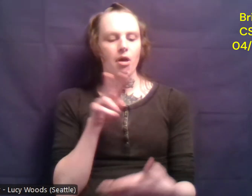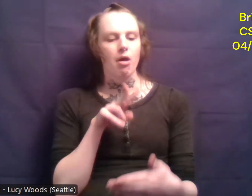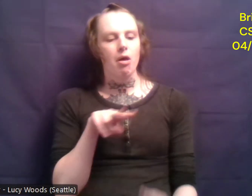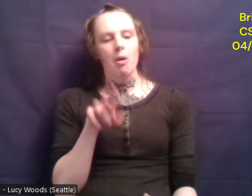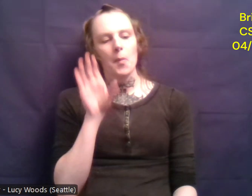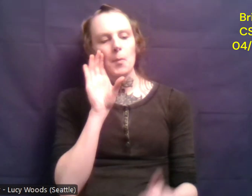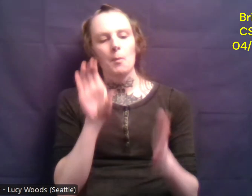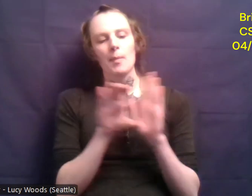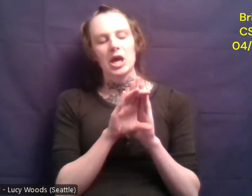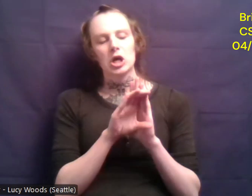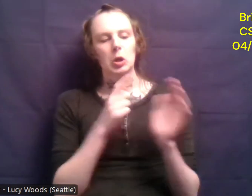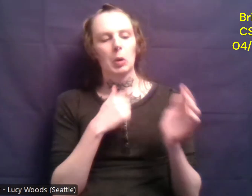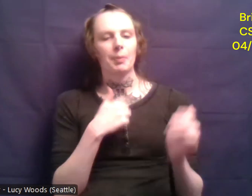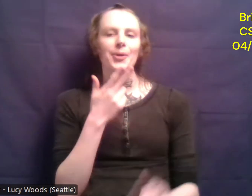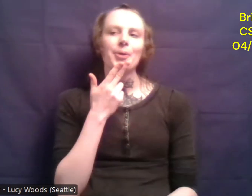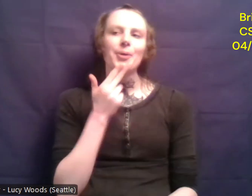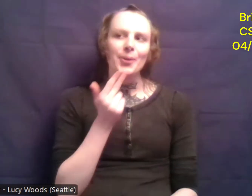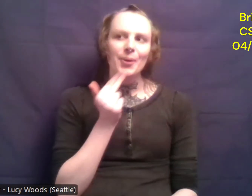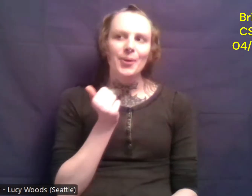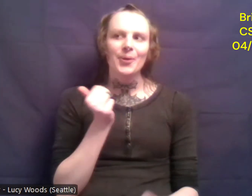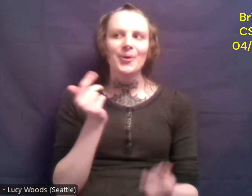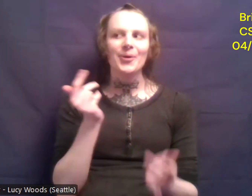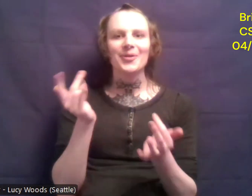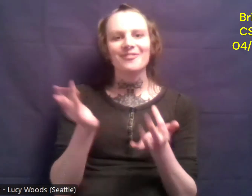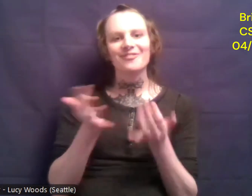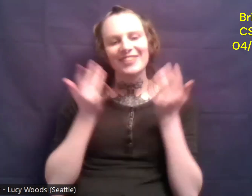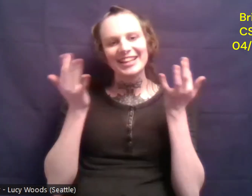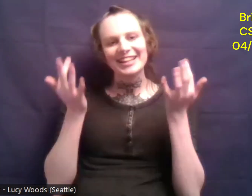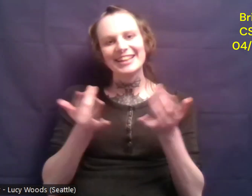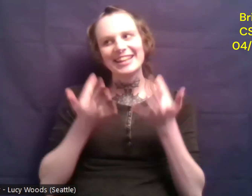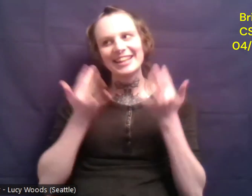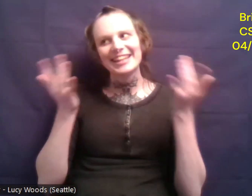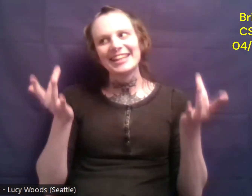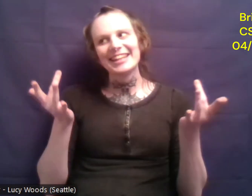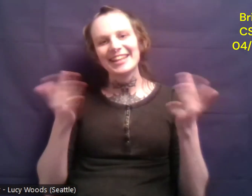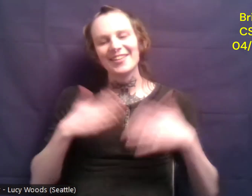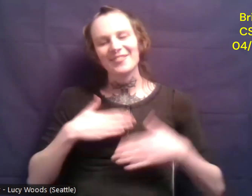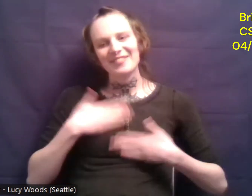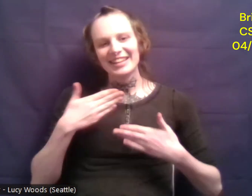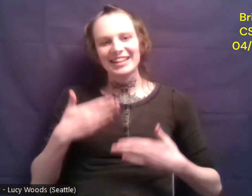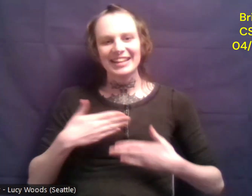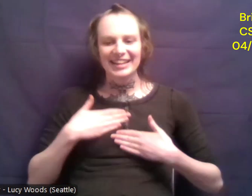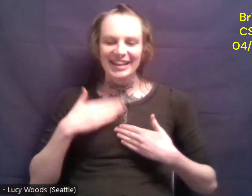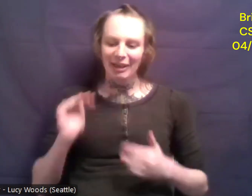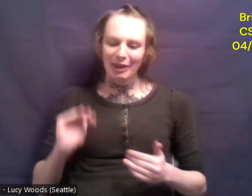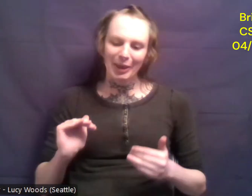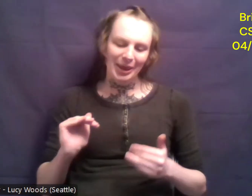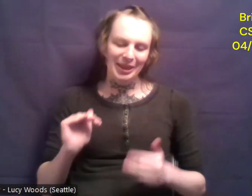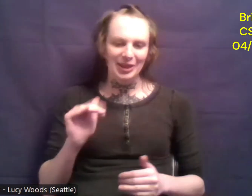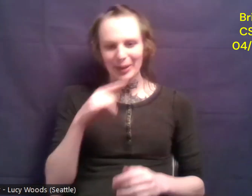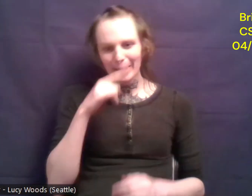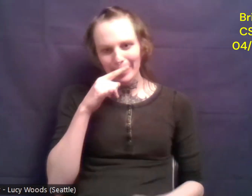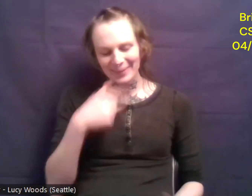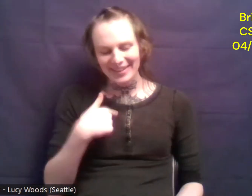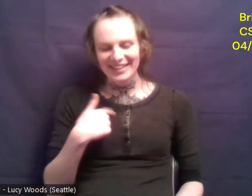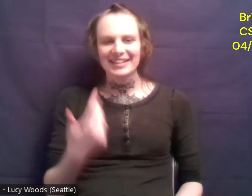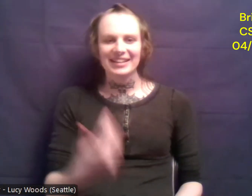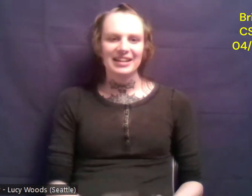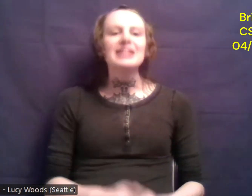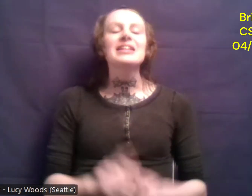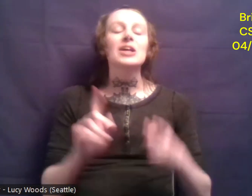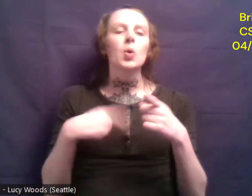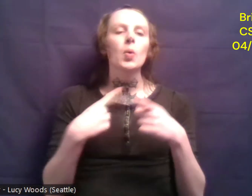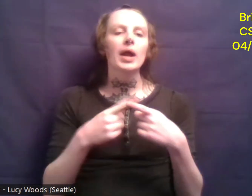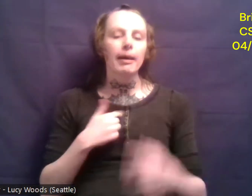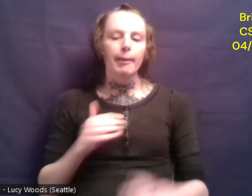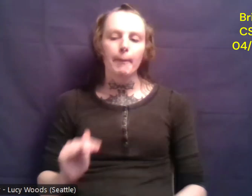kid, just like a bubbly, gregarious toddler. And little kid, I think as I got older, I feel like